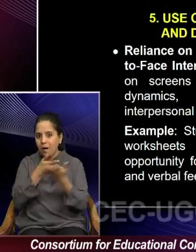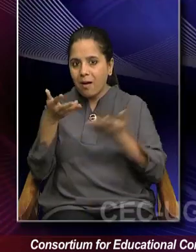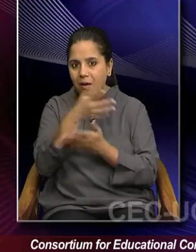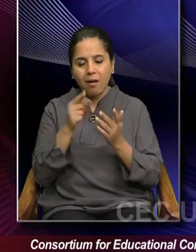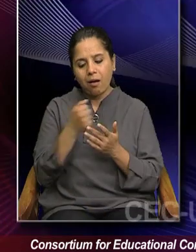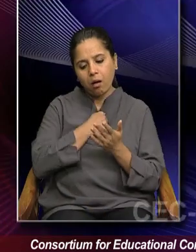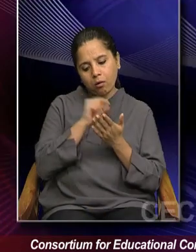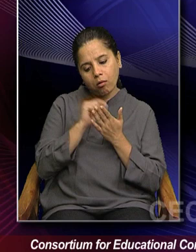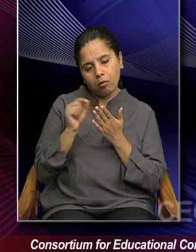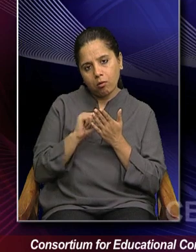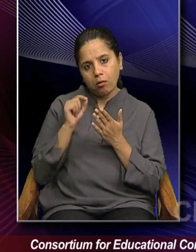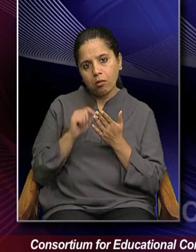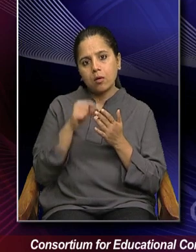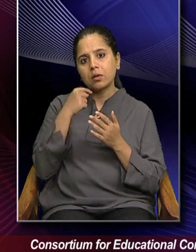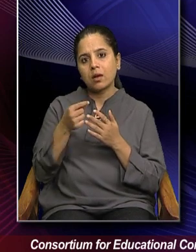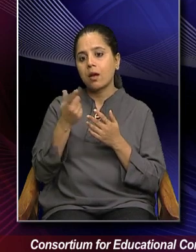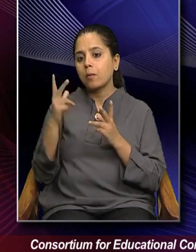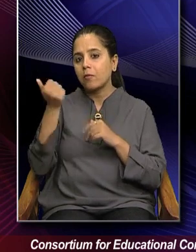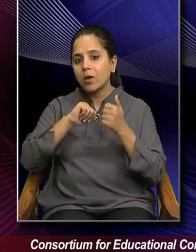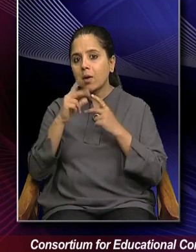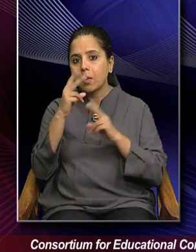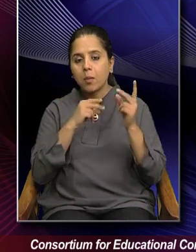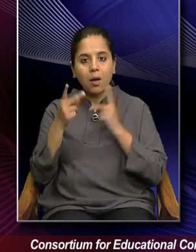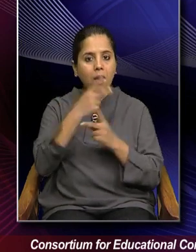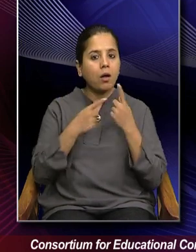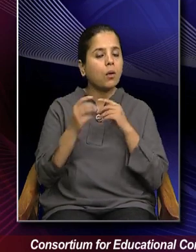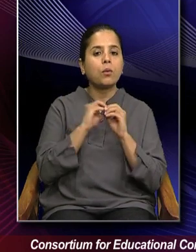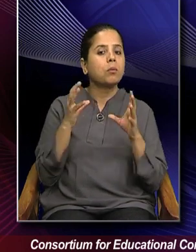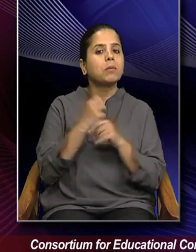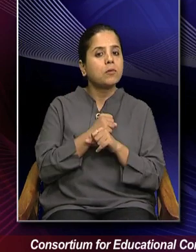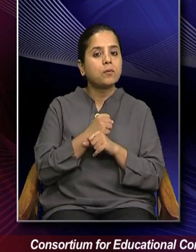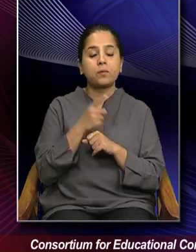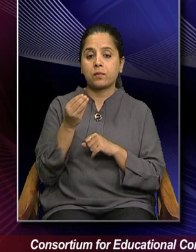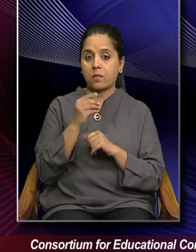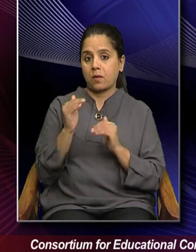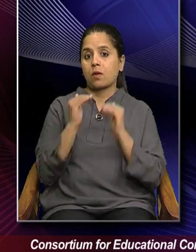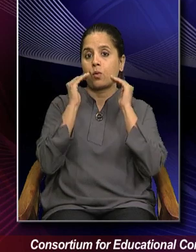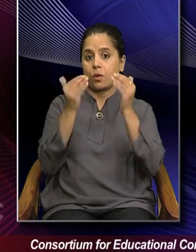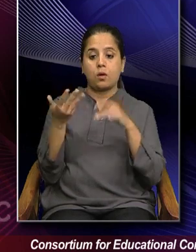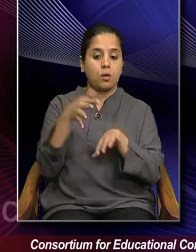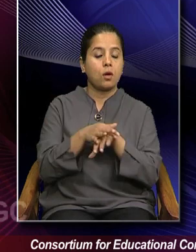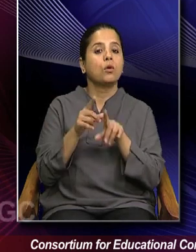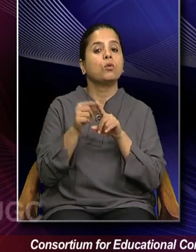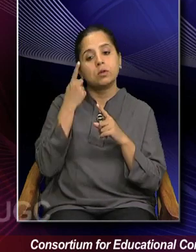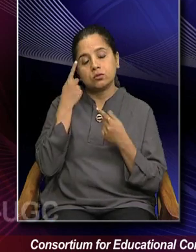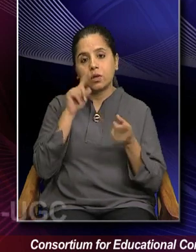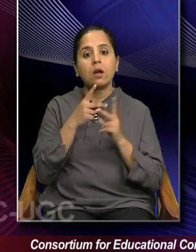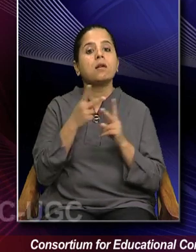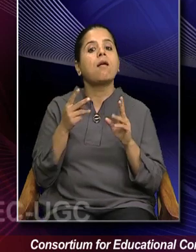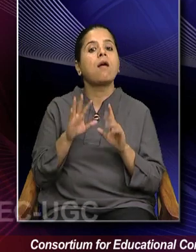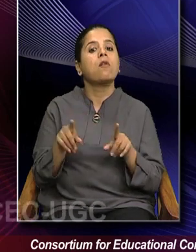discussions and the verbal feedback. There are some advanced implementation strategies